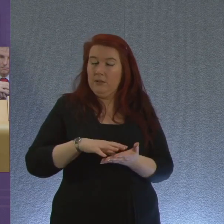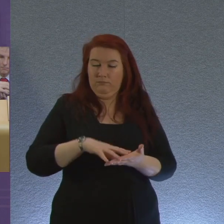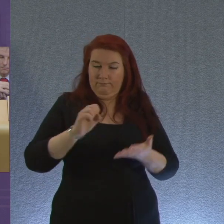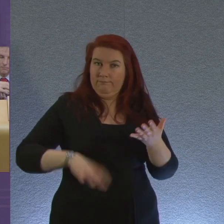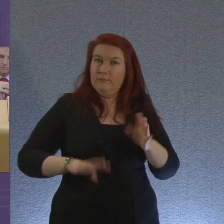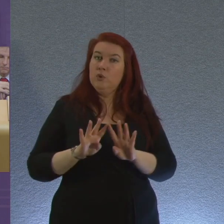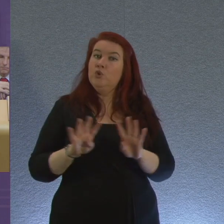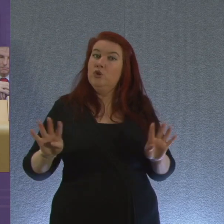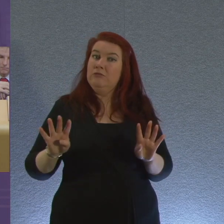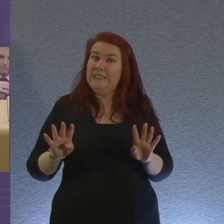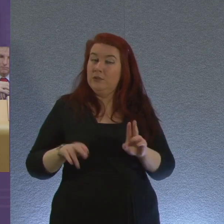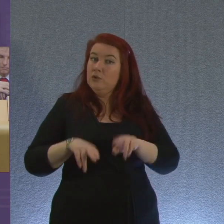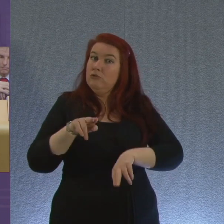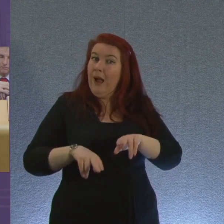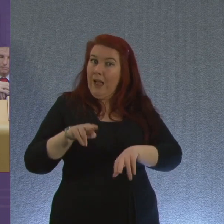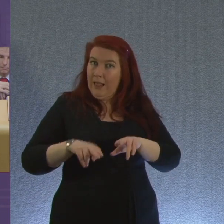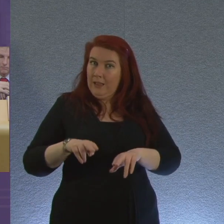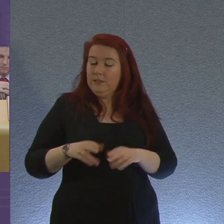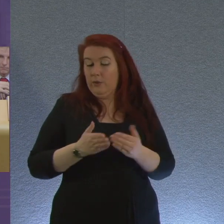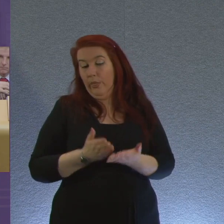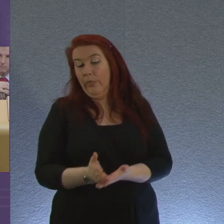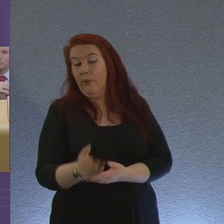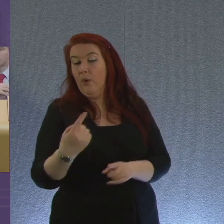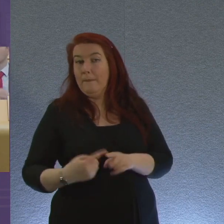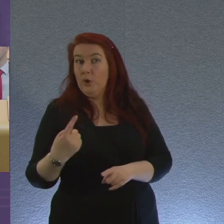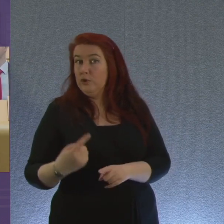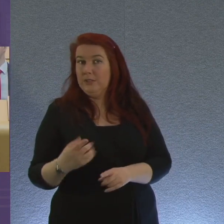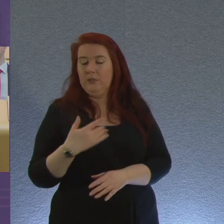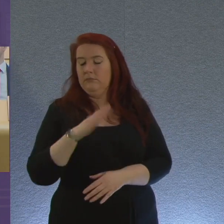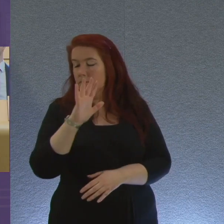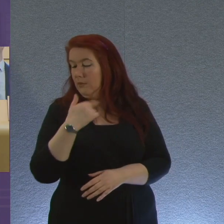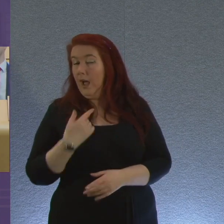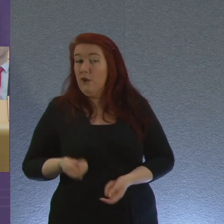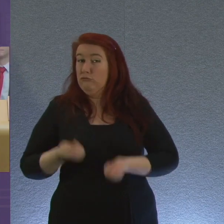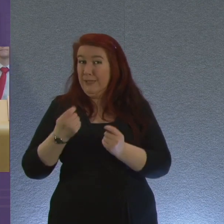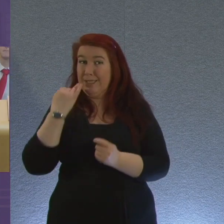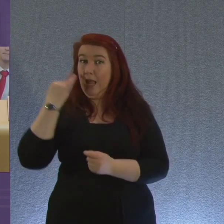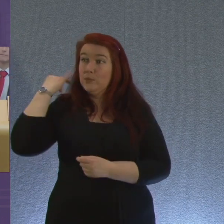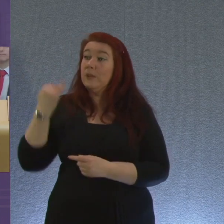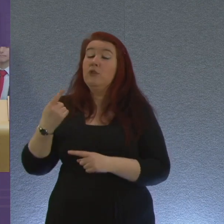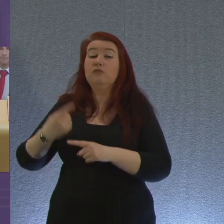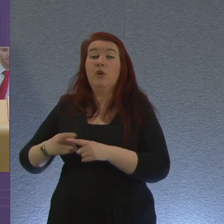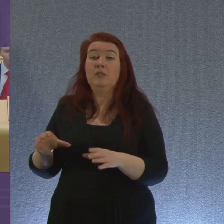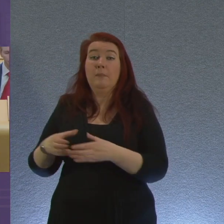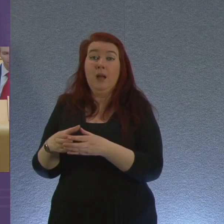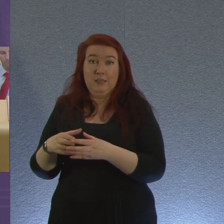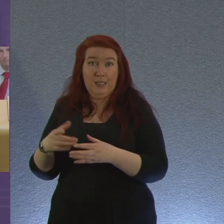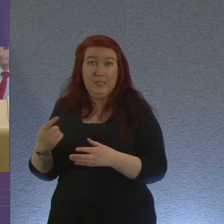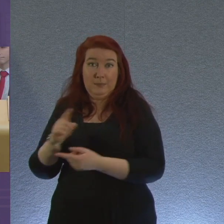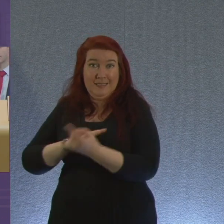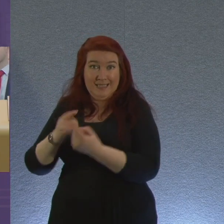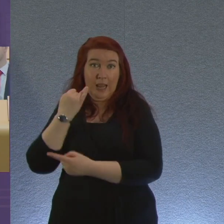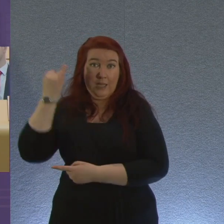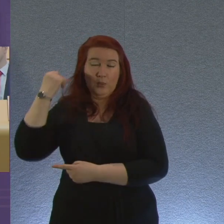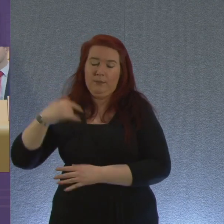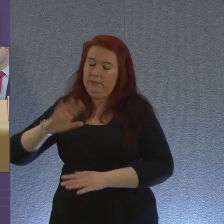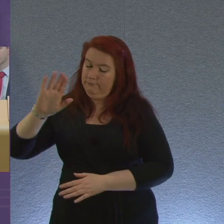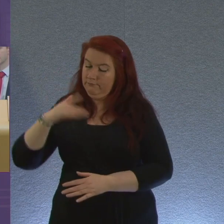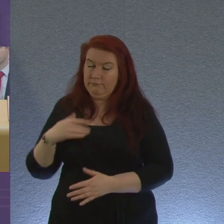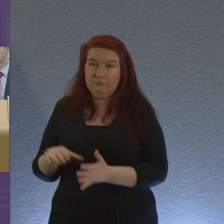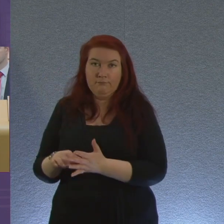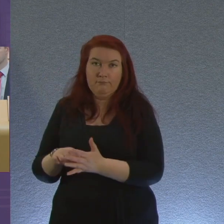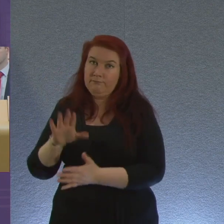trials of indictment for the duration of the emergency. I raised this at the cross-party meeting last week when the bill was first mooted, and I had issued drafting